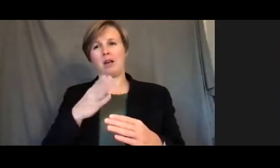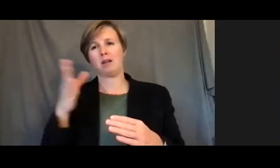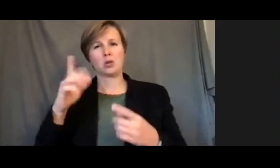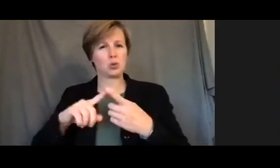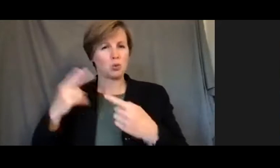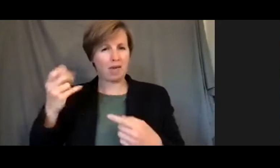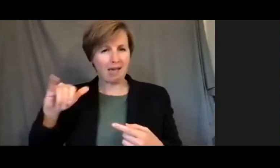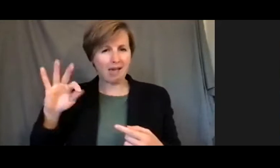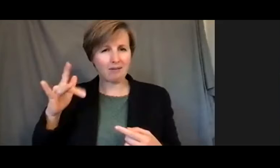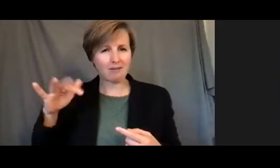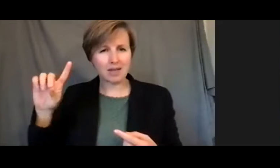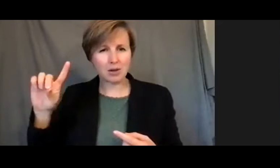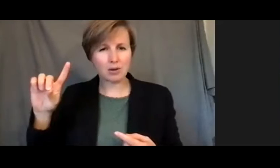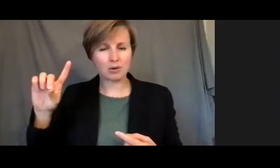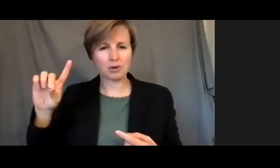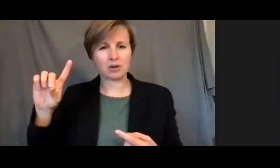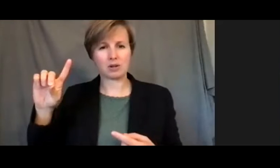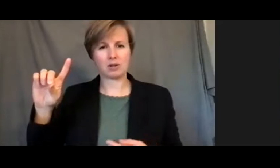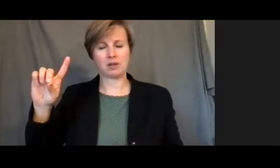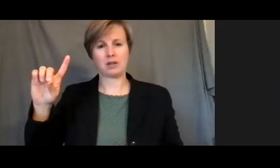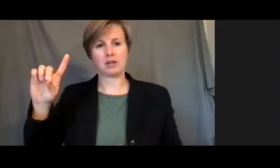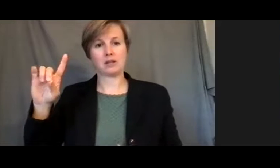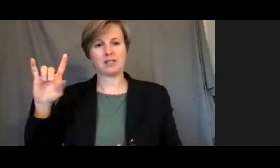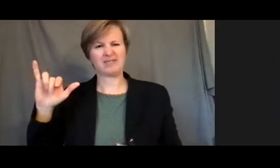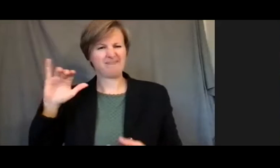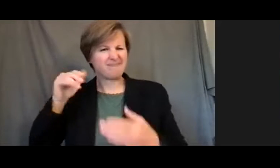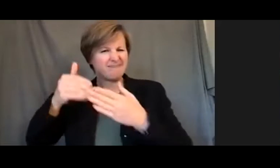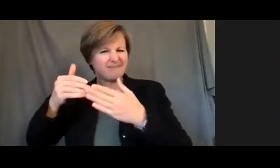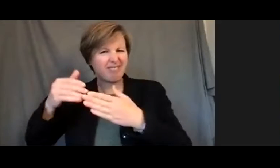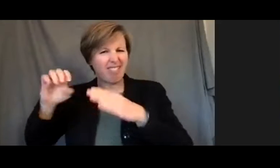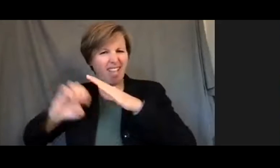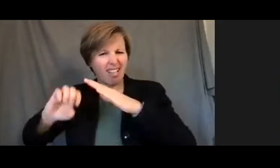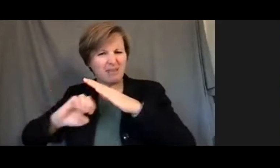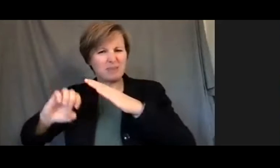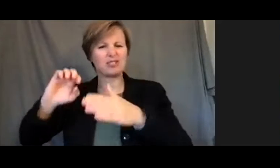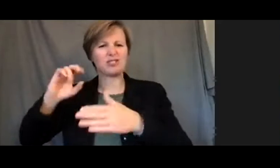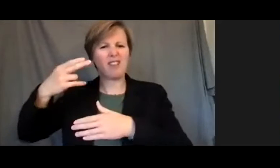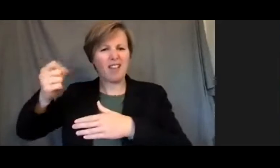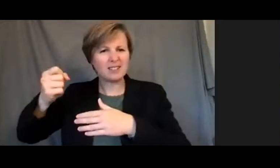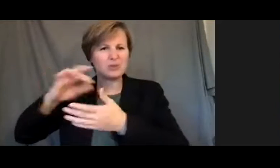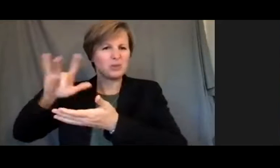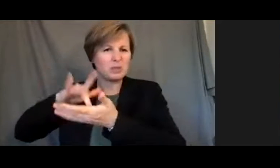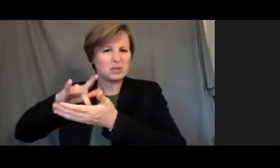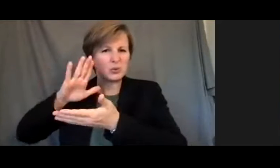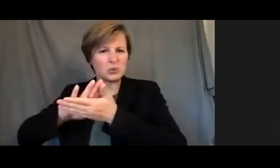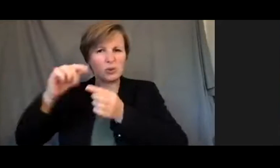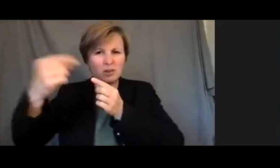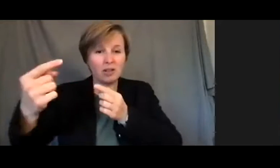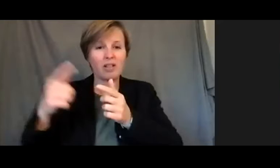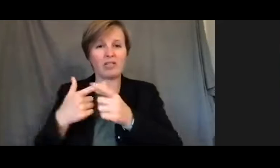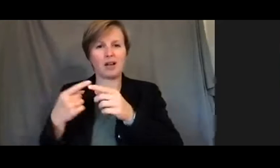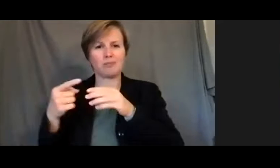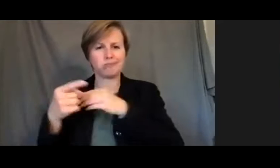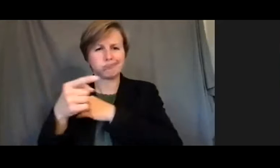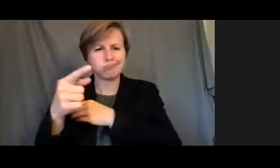Hayfield, right around where the elementary school and the high school and junior high school are across the street, and then down Telegraph Road, and it has